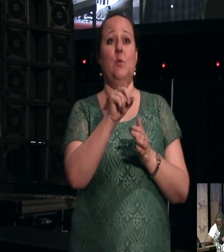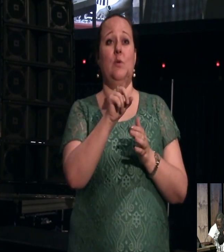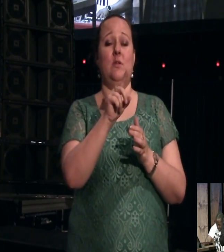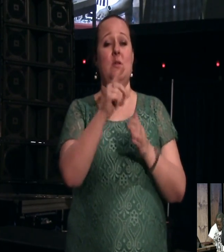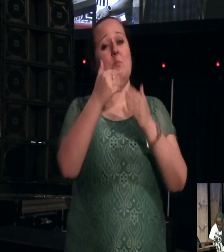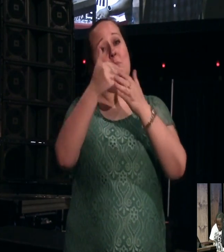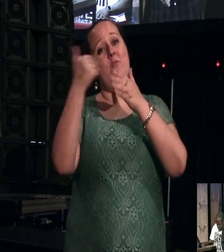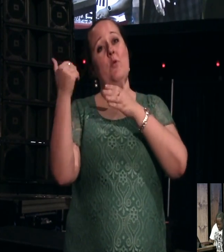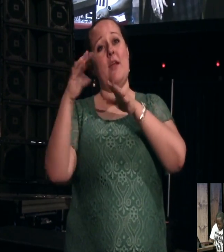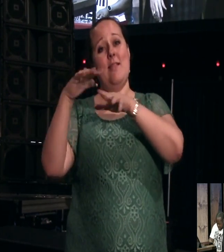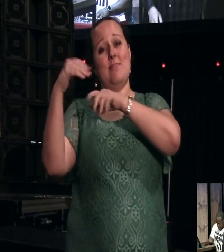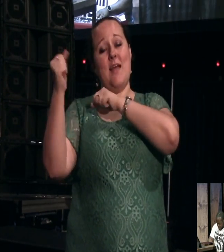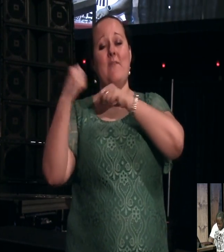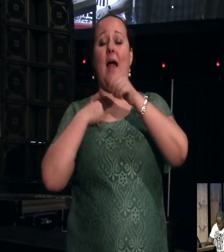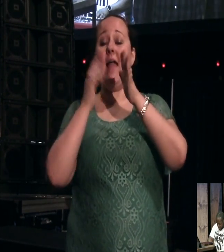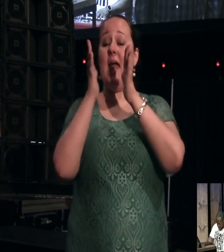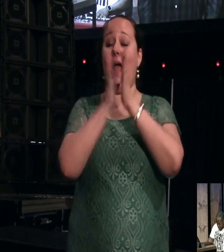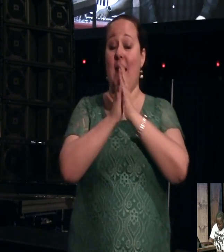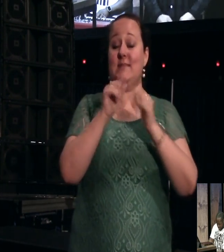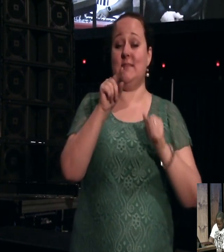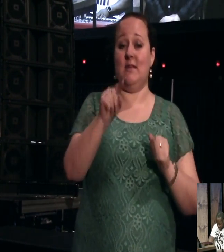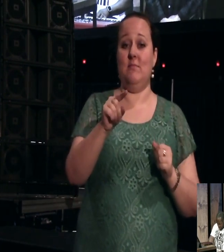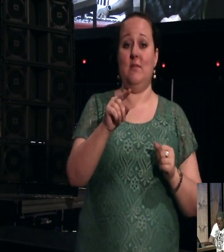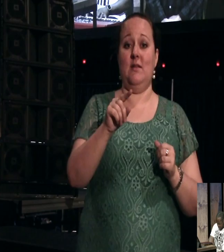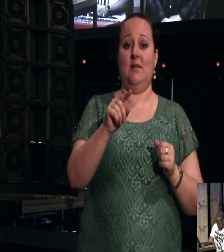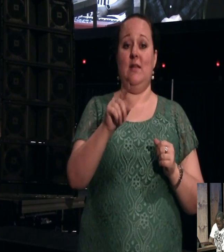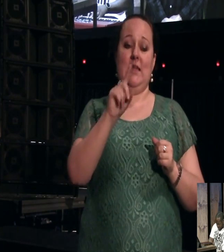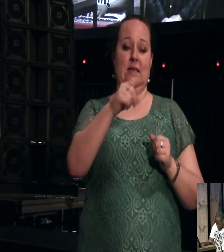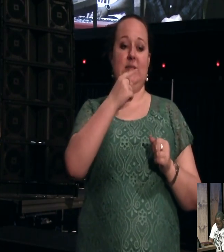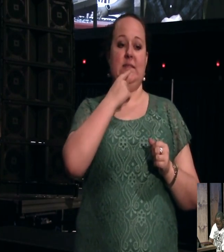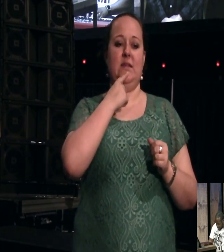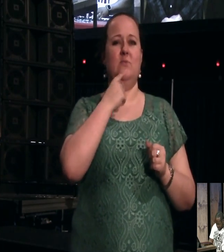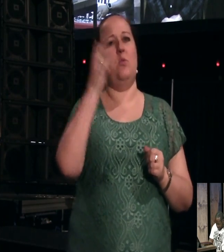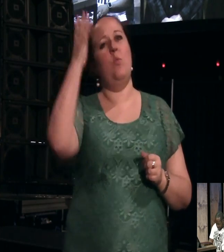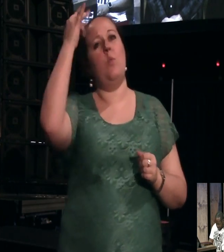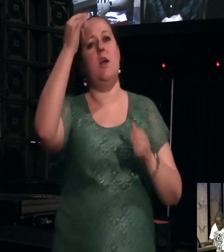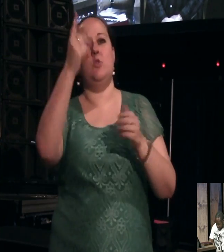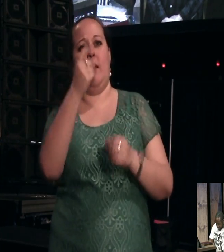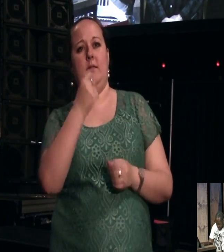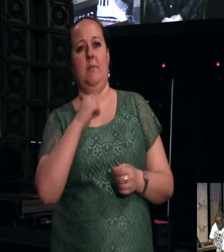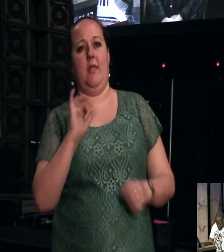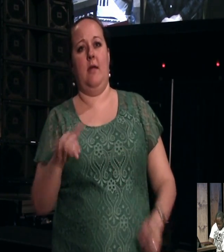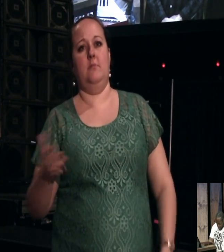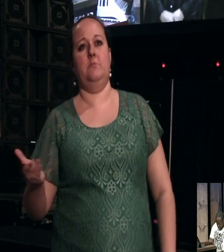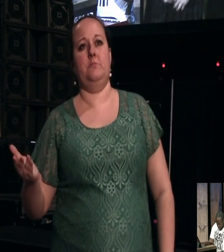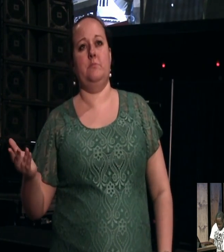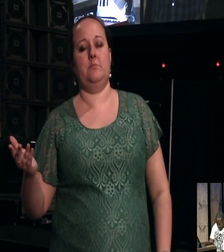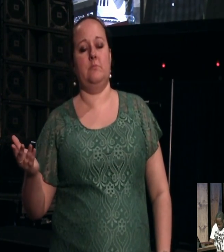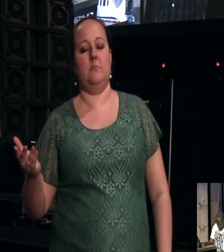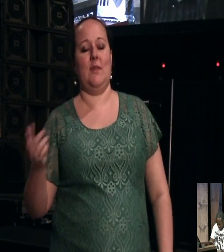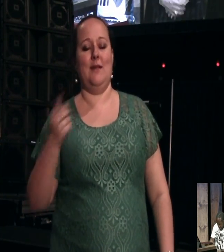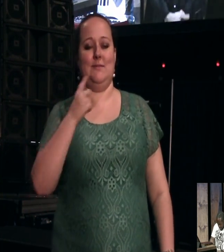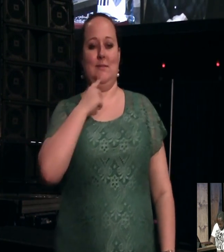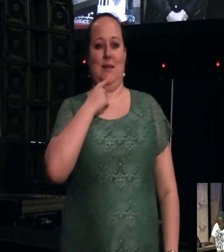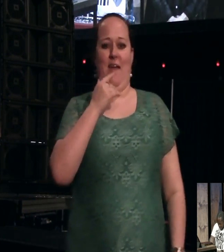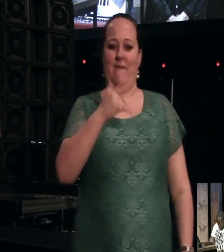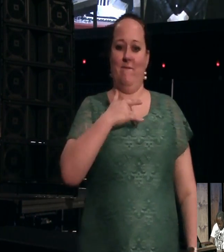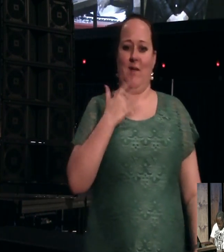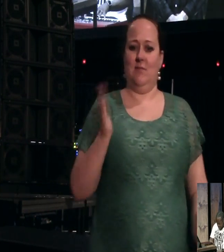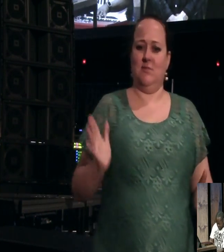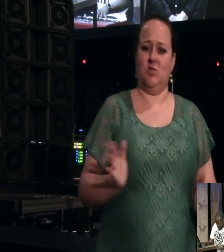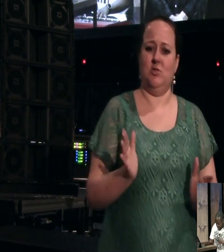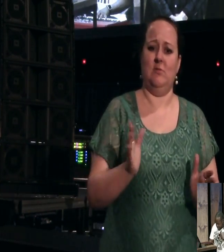that I can ask God to help you with?" And so before he left, I asked him that. And it's funny because he's like, "Why'd you ask me